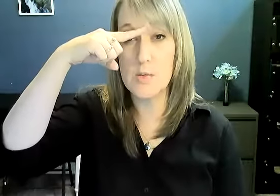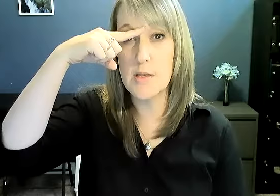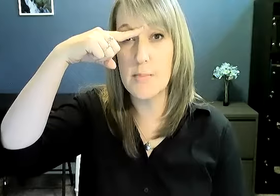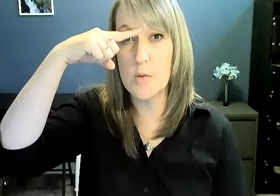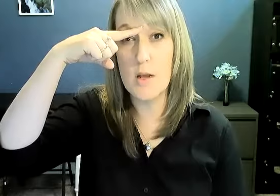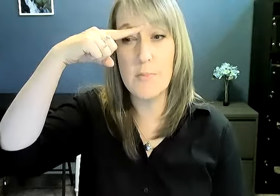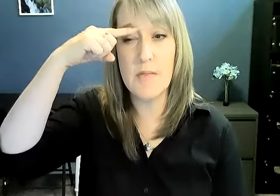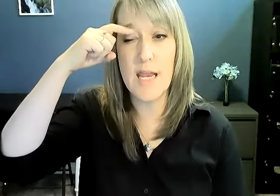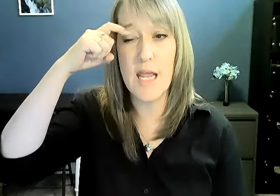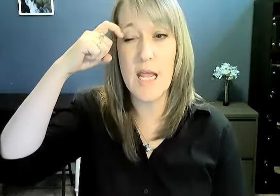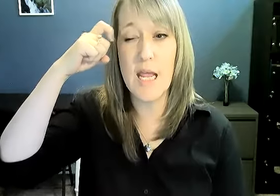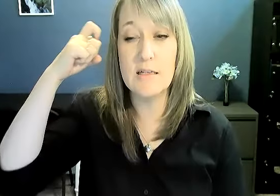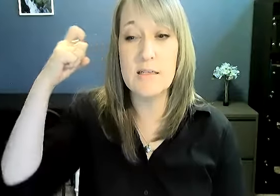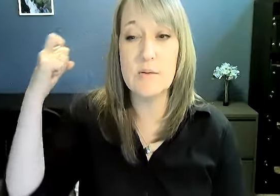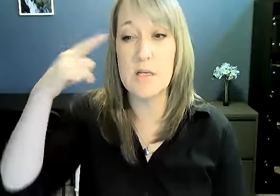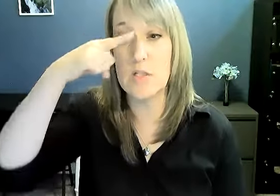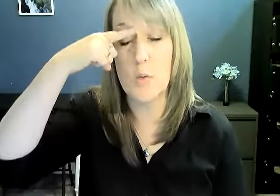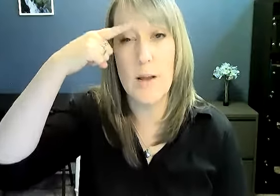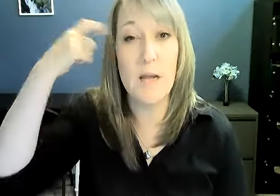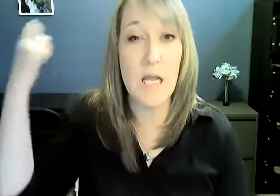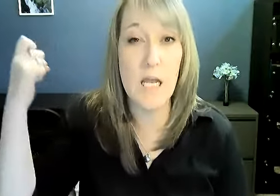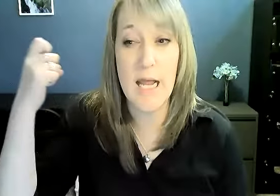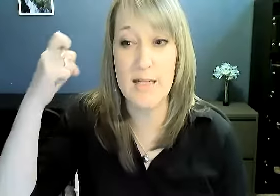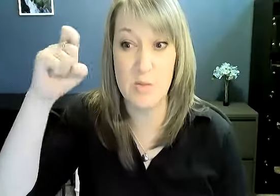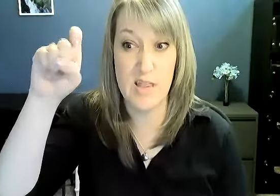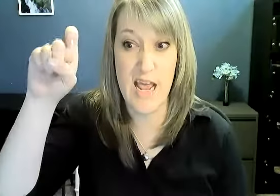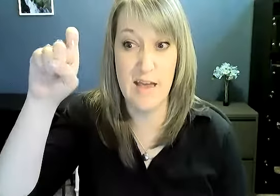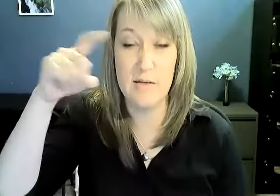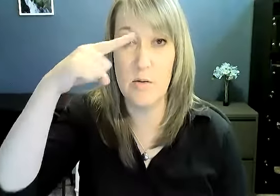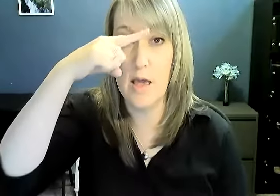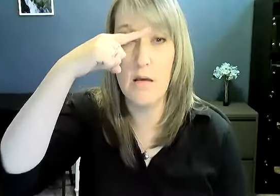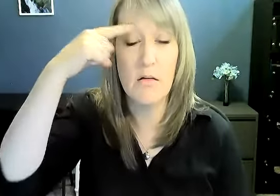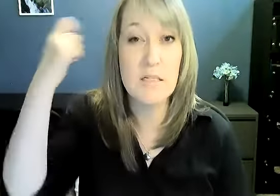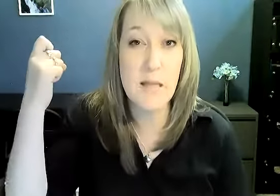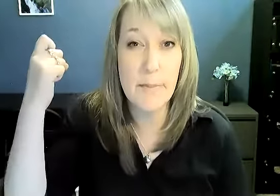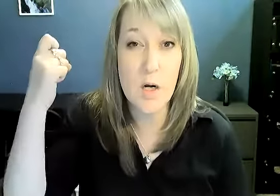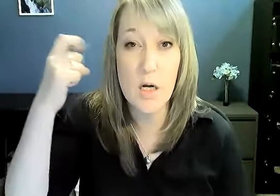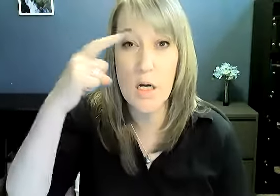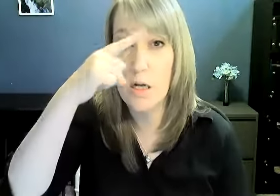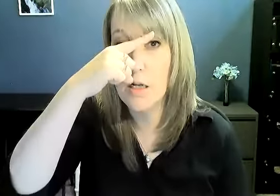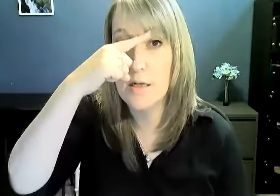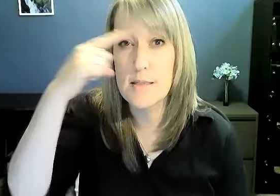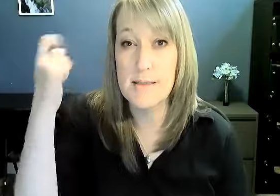with number 1, but then it ends, because you're wiping it, it ends with an X, okay? Summer.